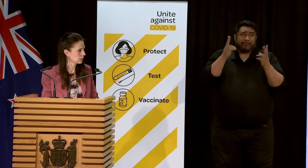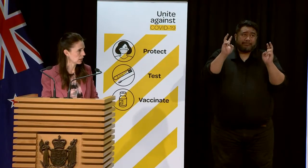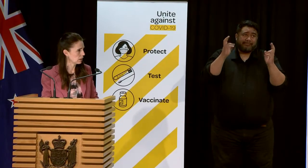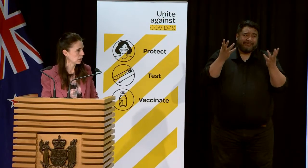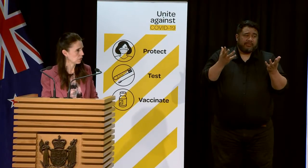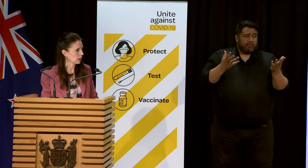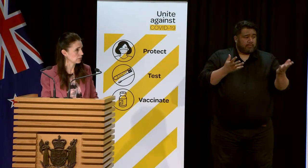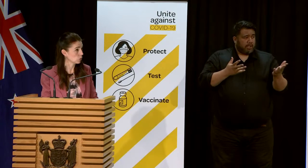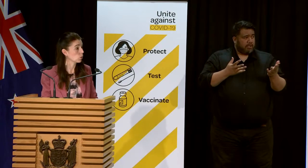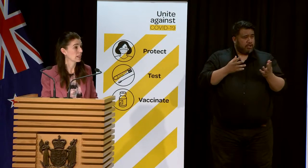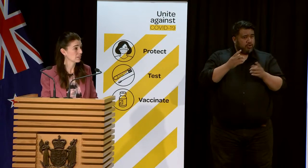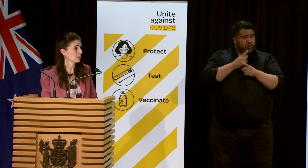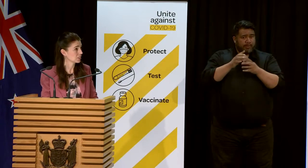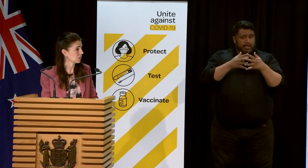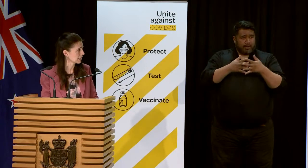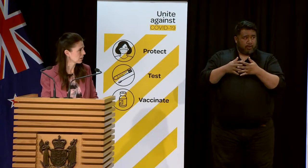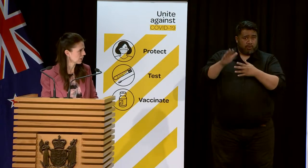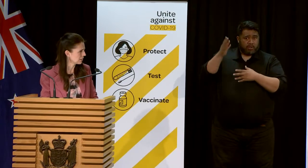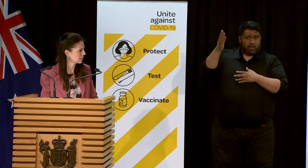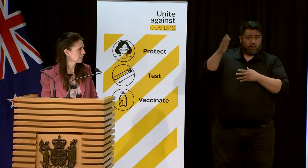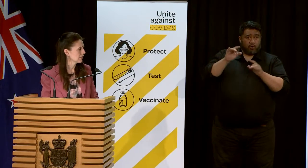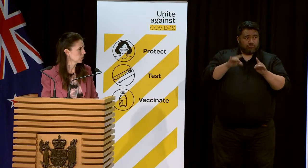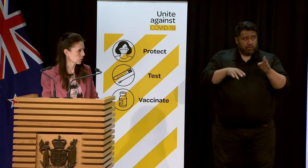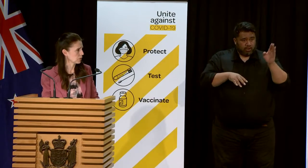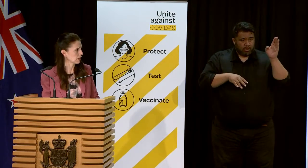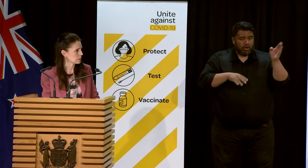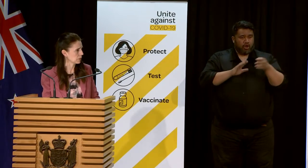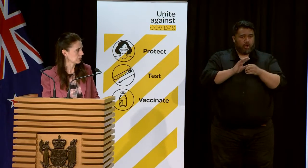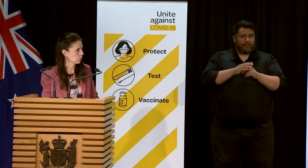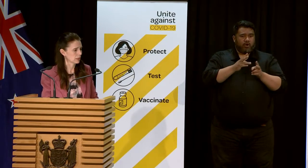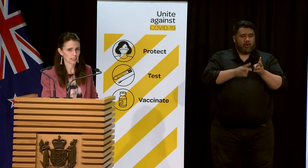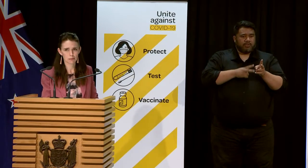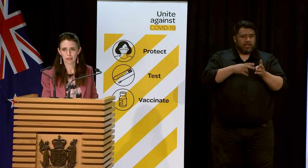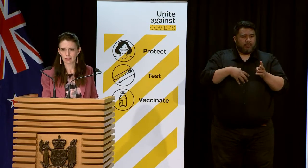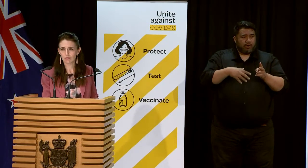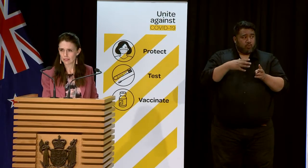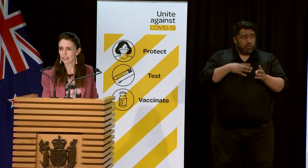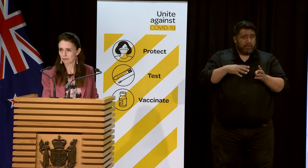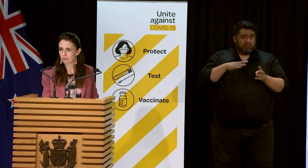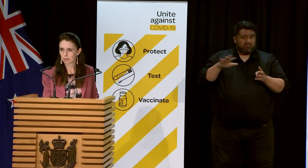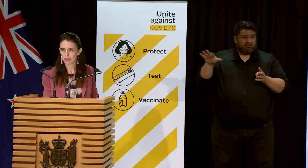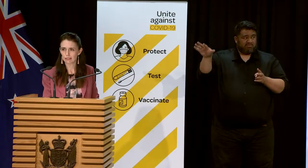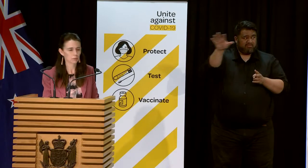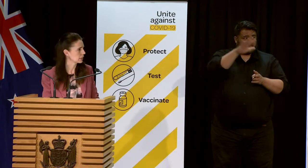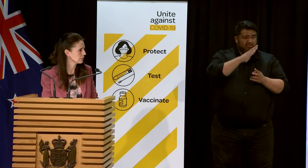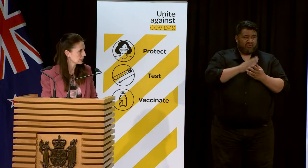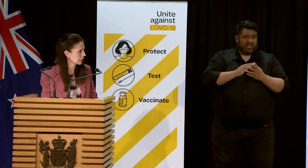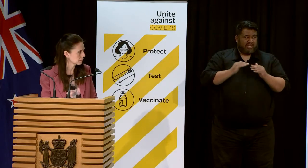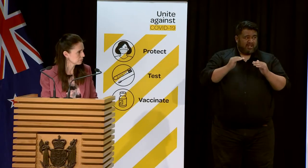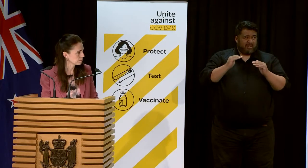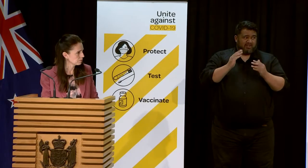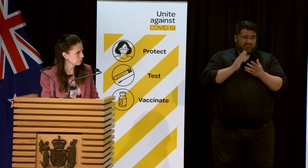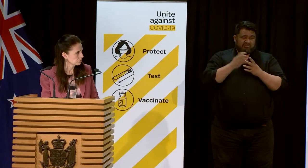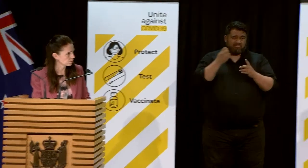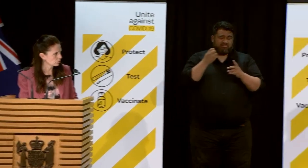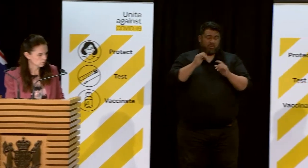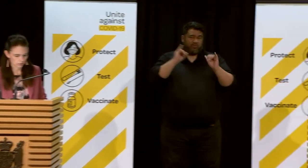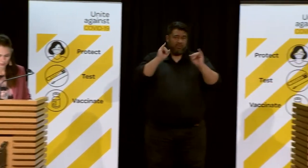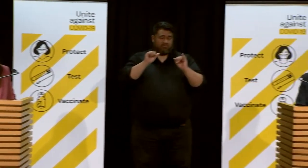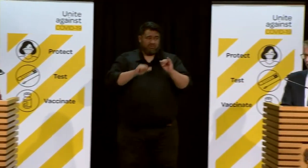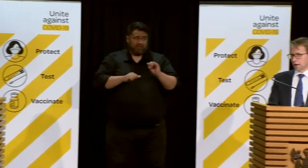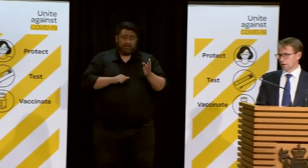around, or even Australia around hospitalised pregnant women has been, pretty devastating. Yeah, there is